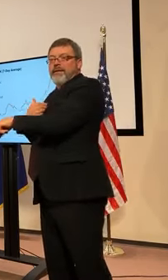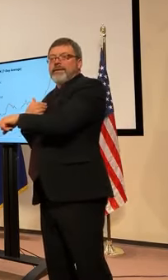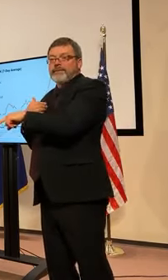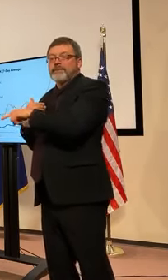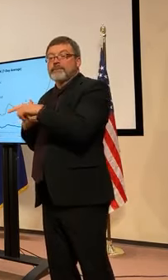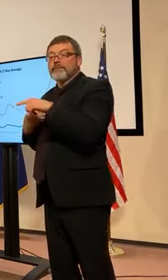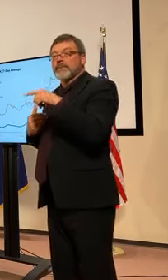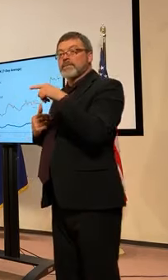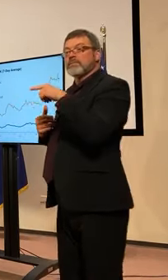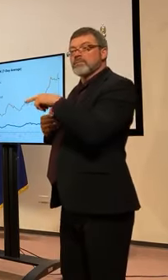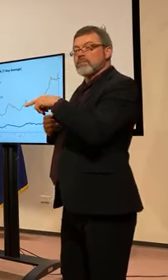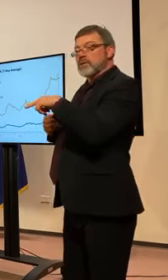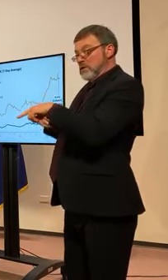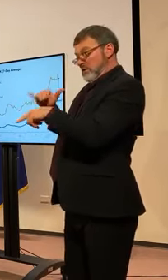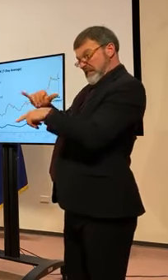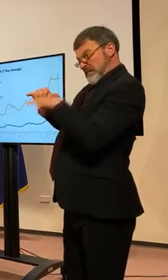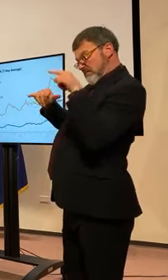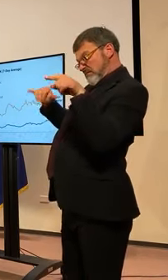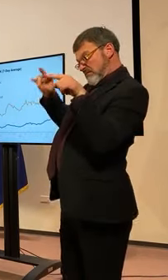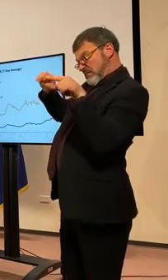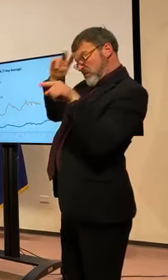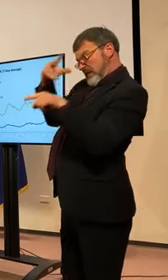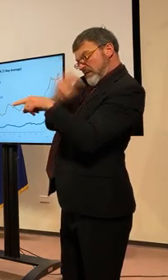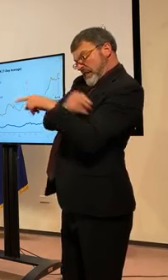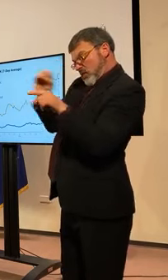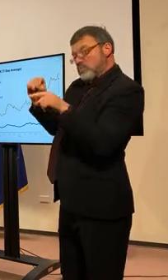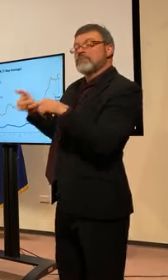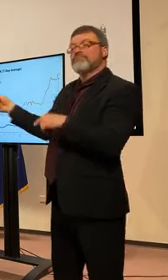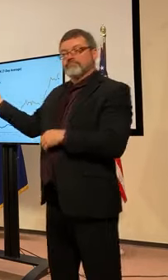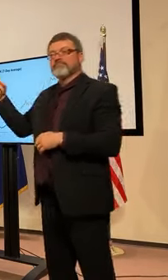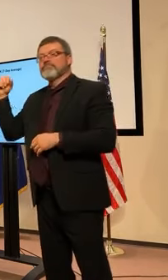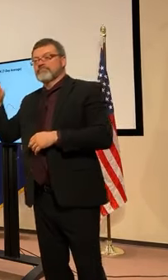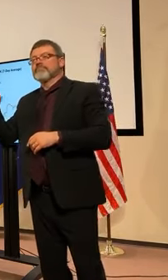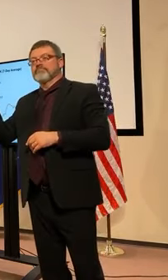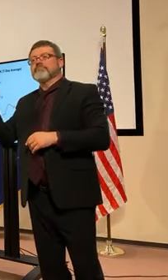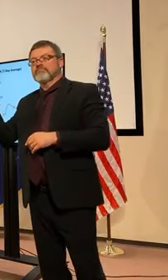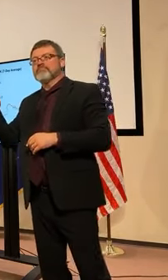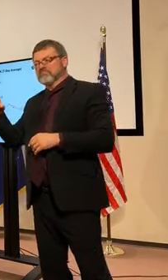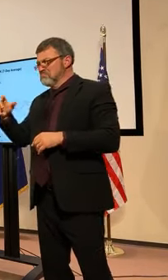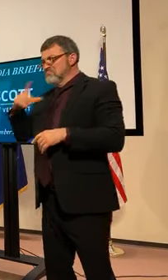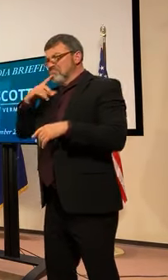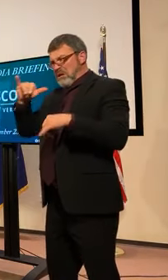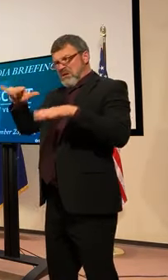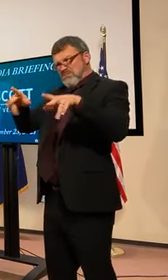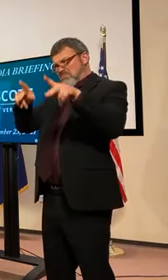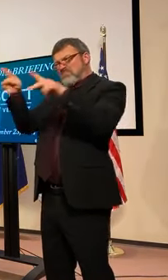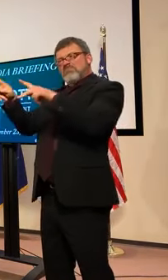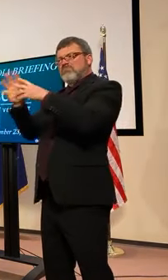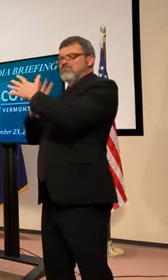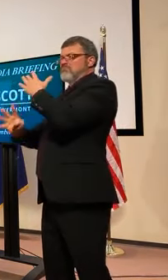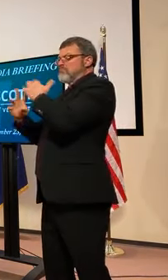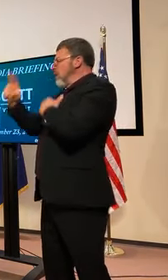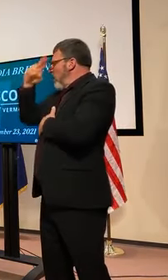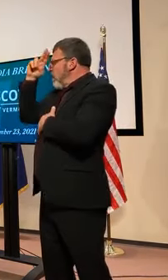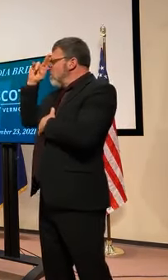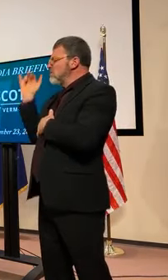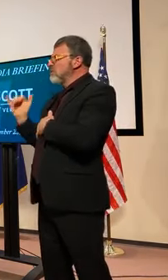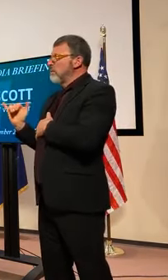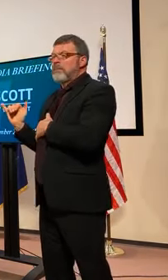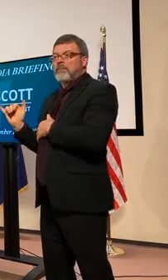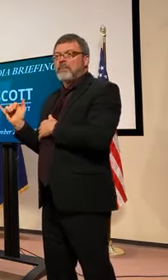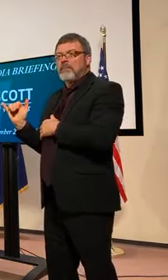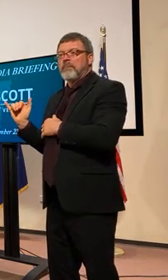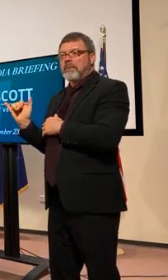Correct. It's the same with the hospitalizations, about the same rate.